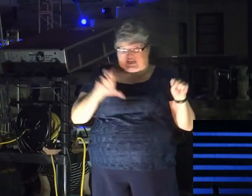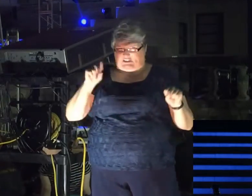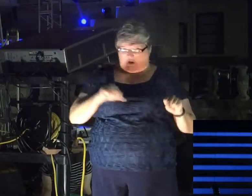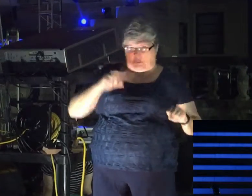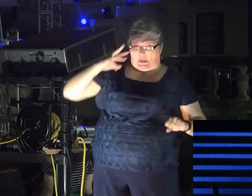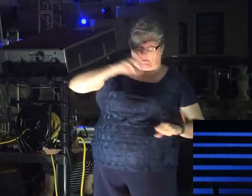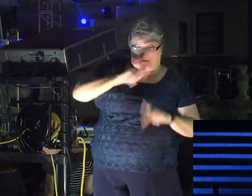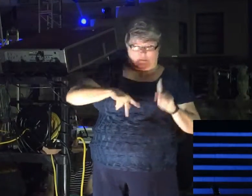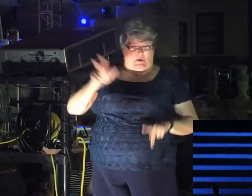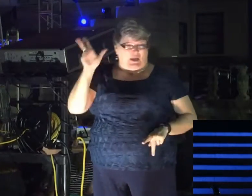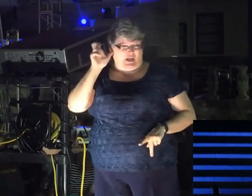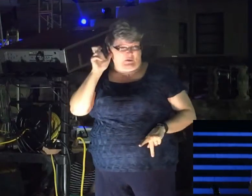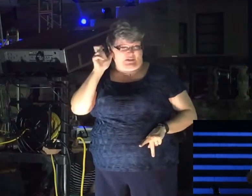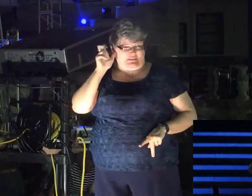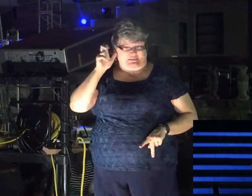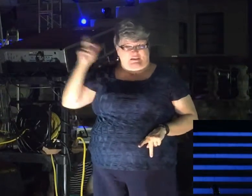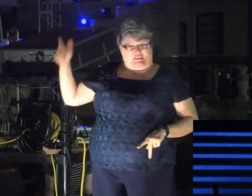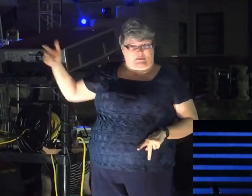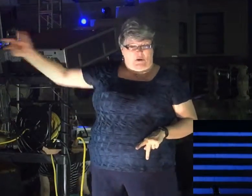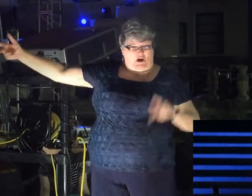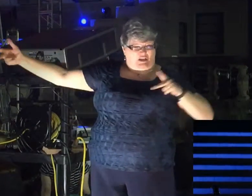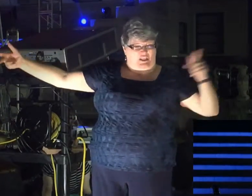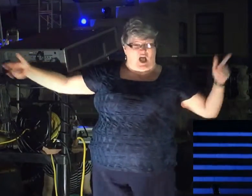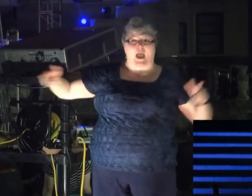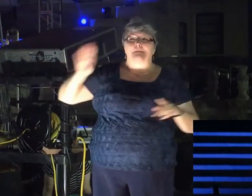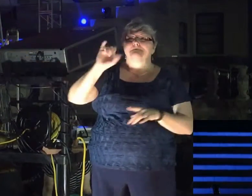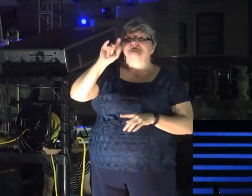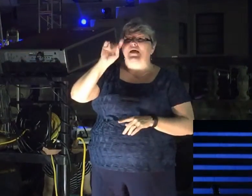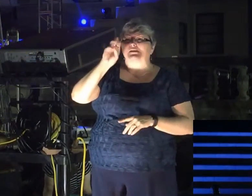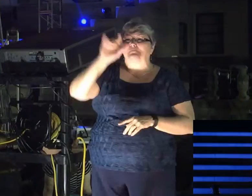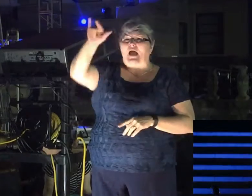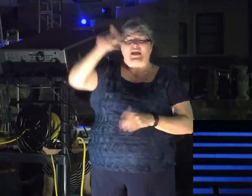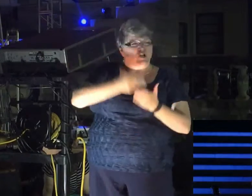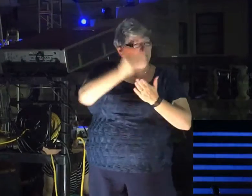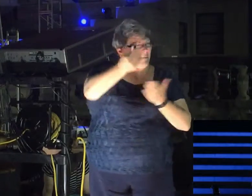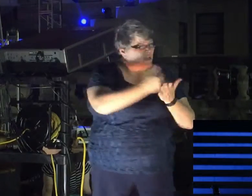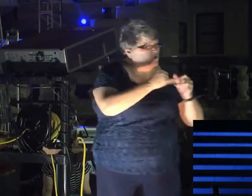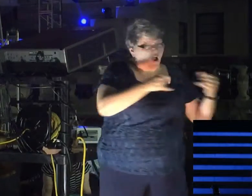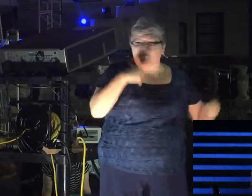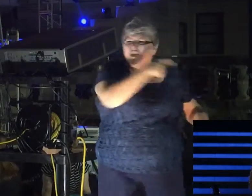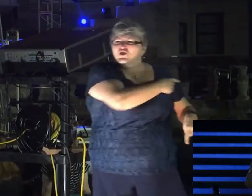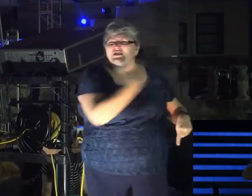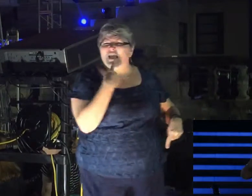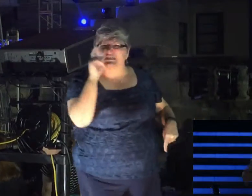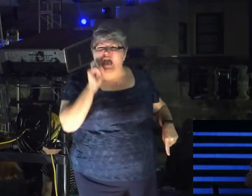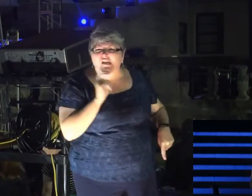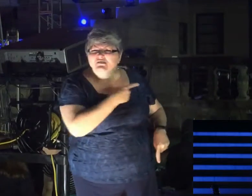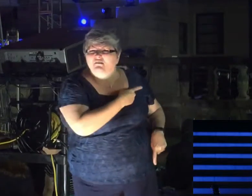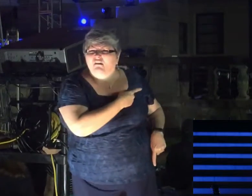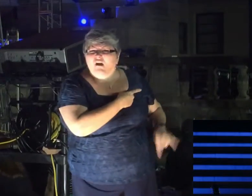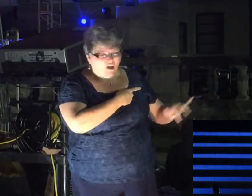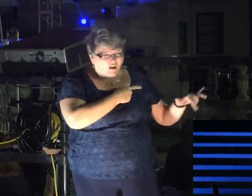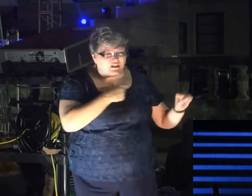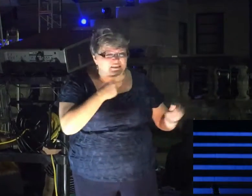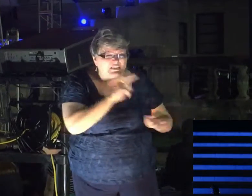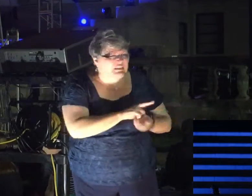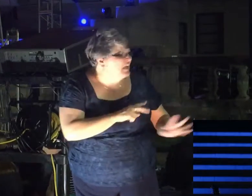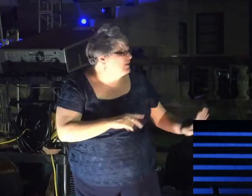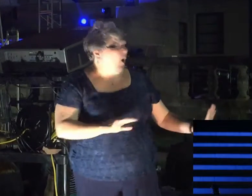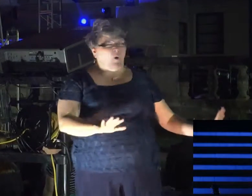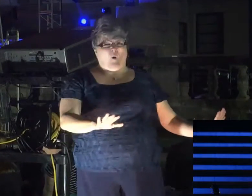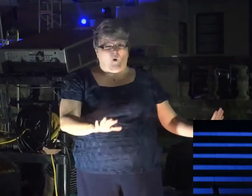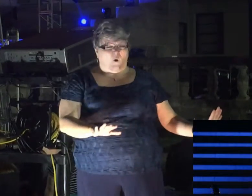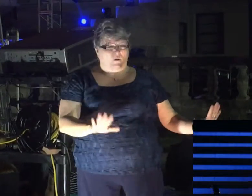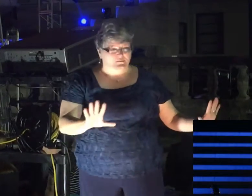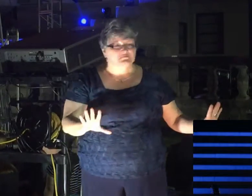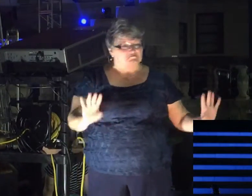it. Do we do that? Is that weird? People are going to hear us in the parking lot of Best Buy going, yeah, I need to get a new cord in. Did he just say sex? Yes, he did. I